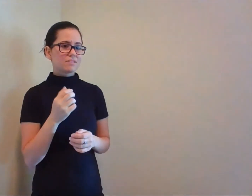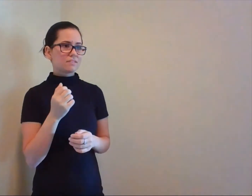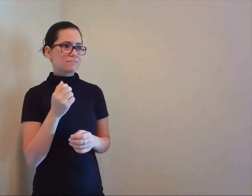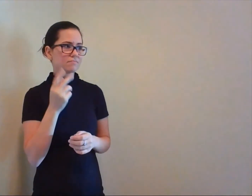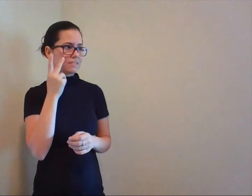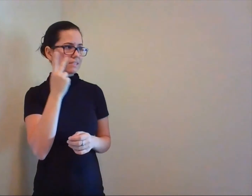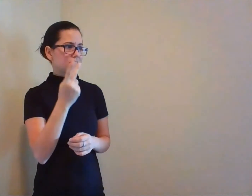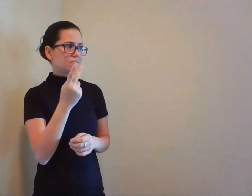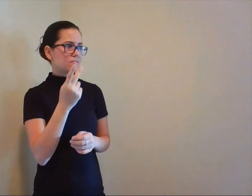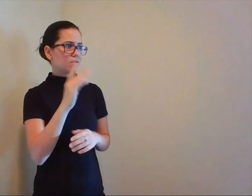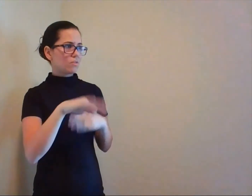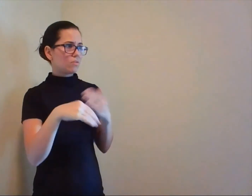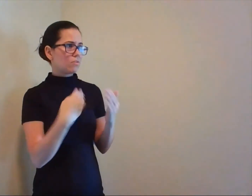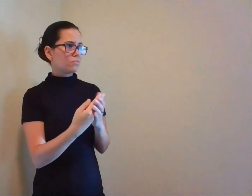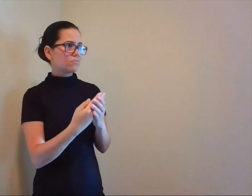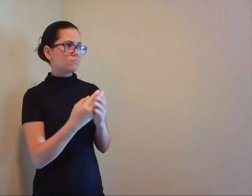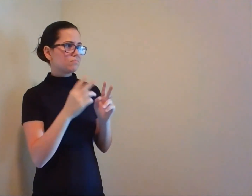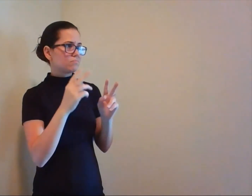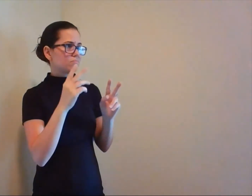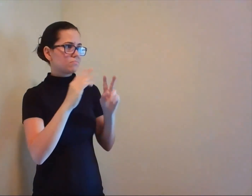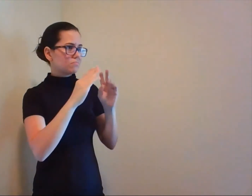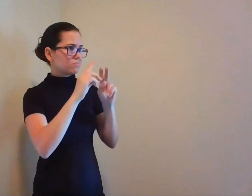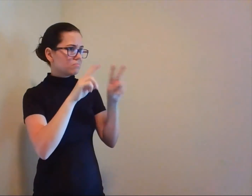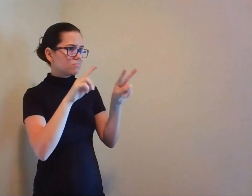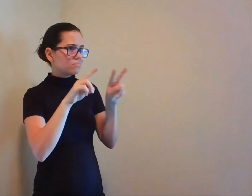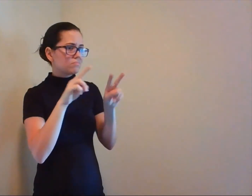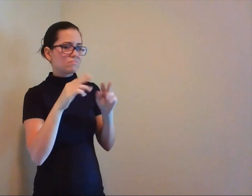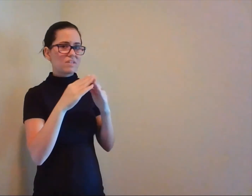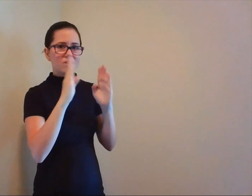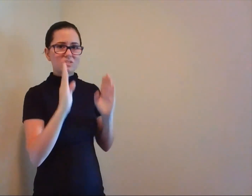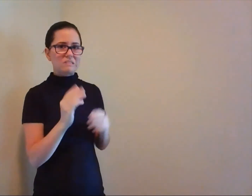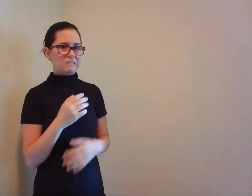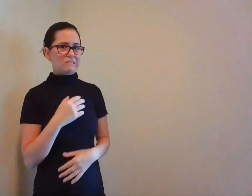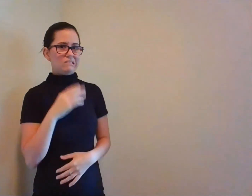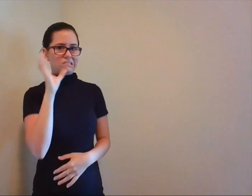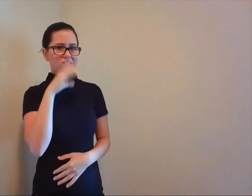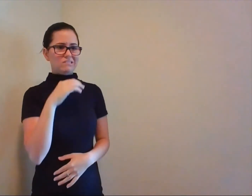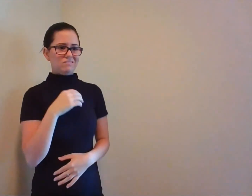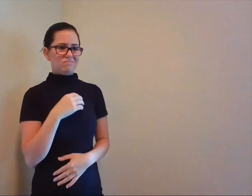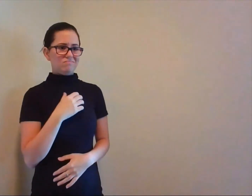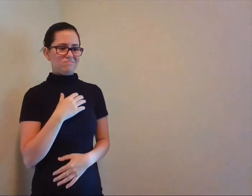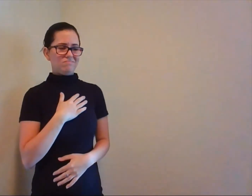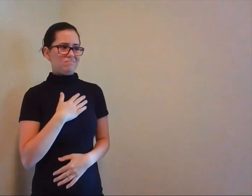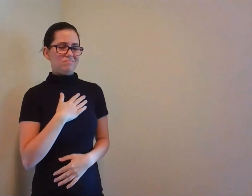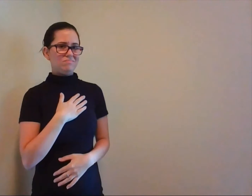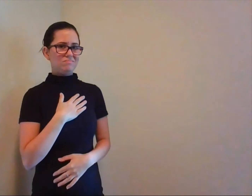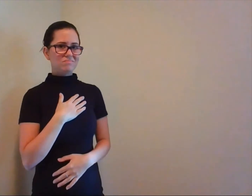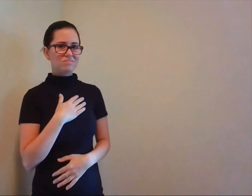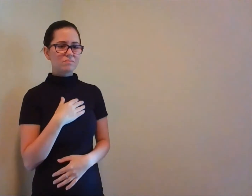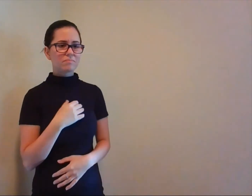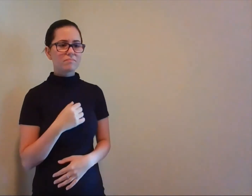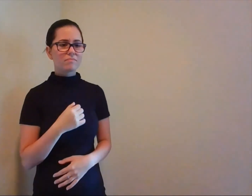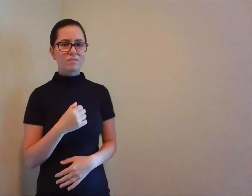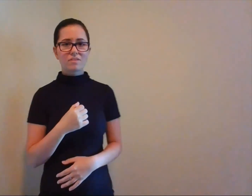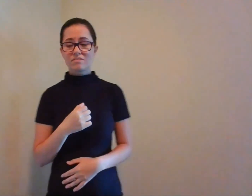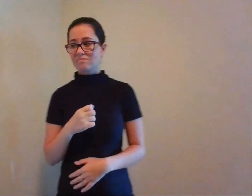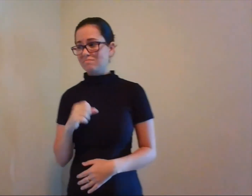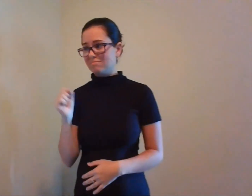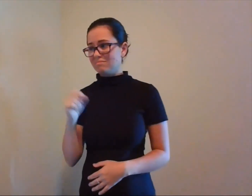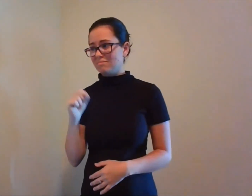time. I just started to get creeped out by it. I was like, is this going to ruin my night? Because